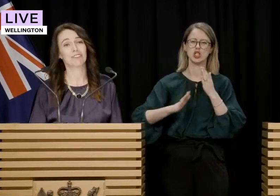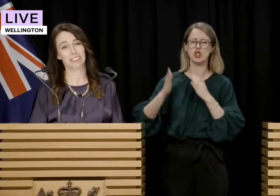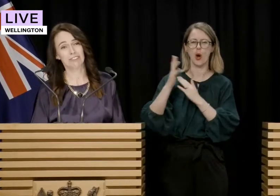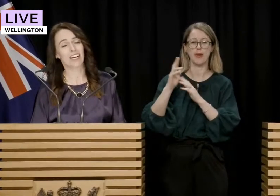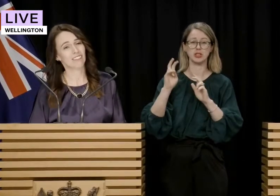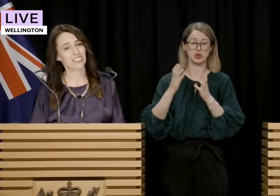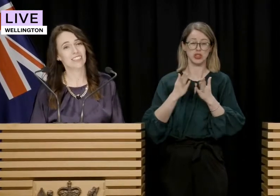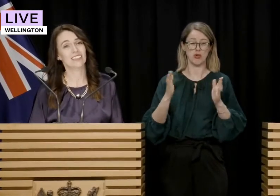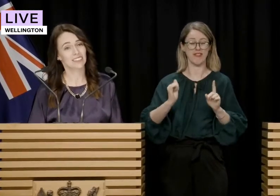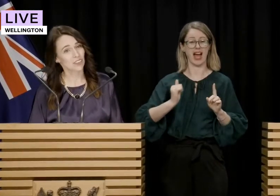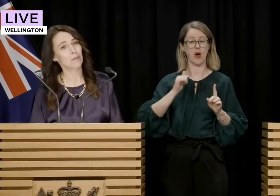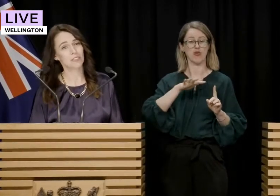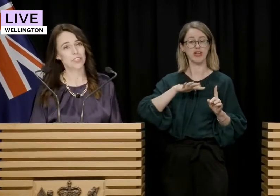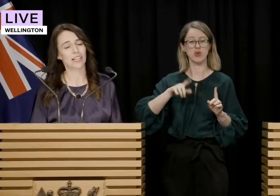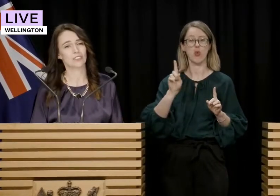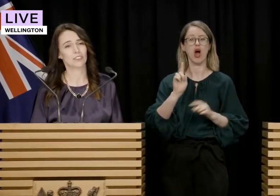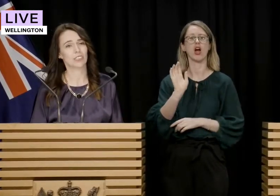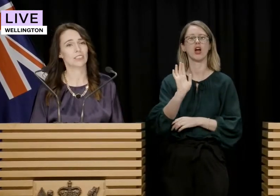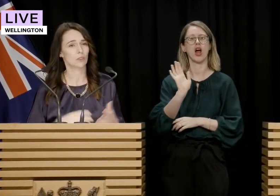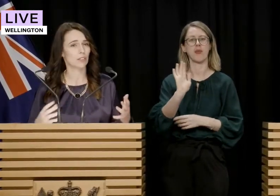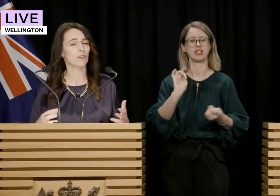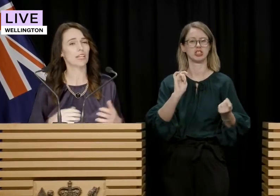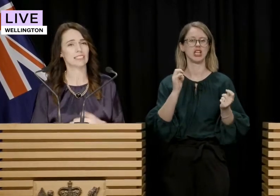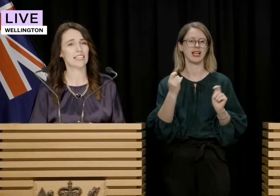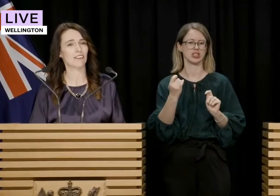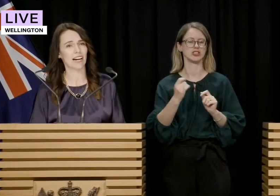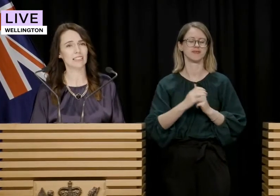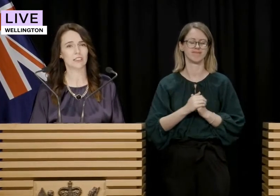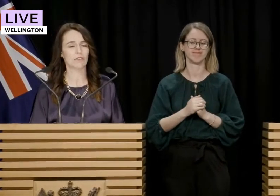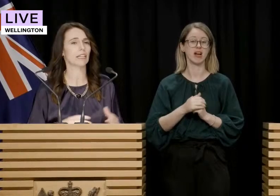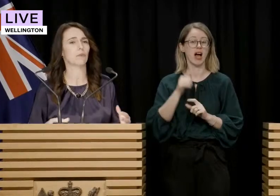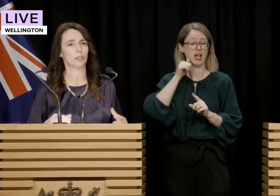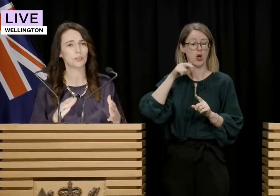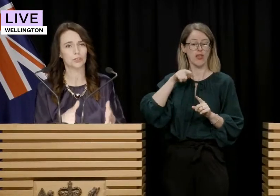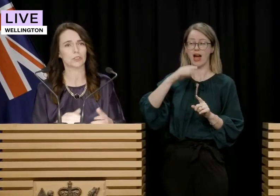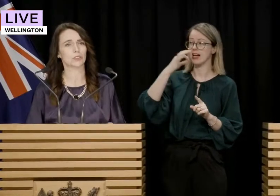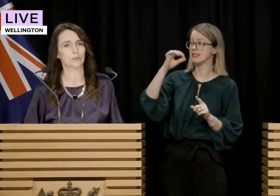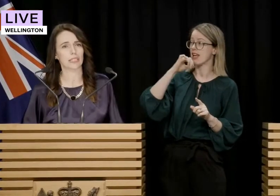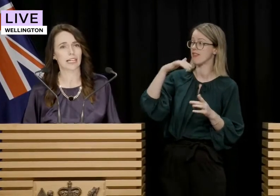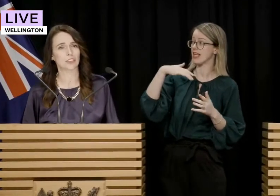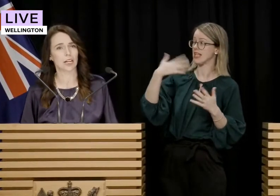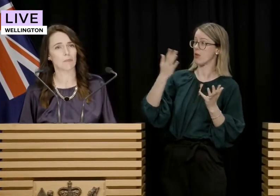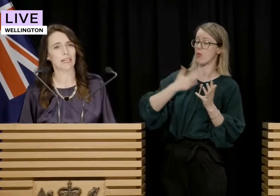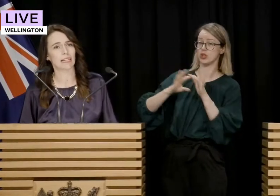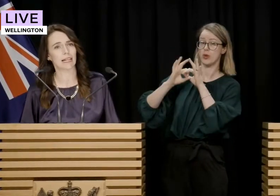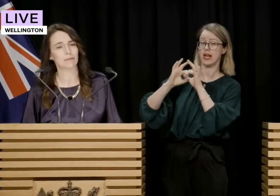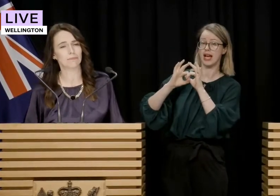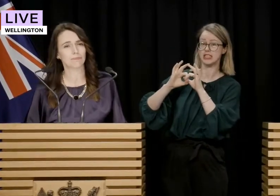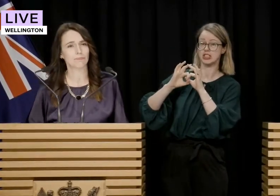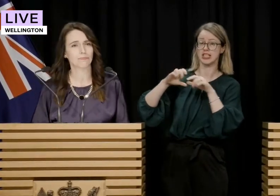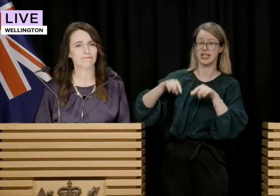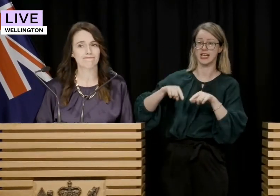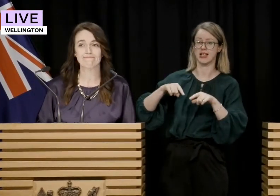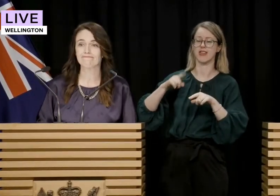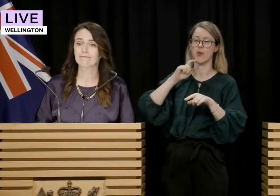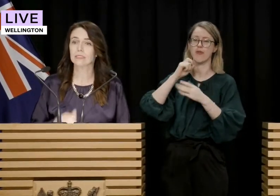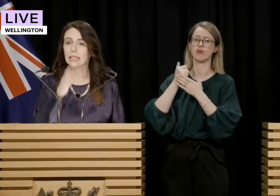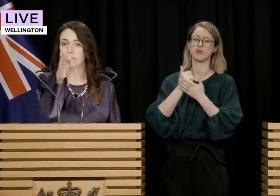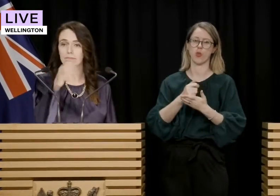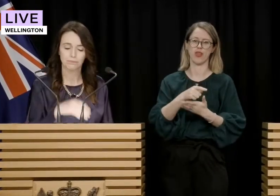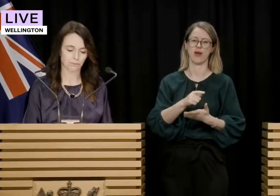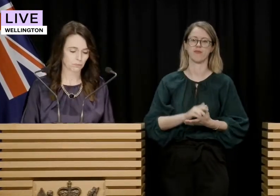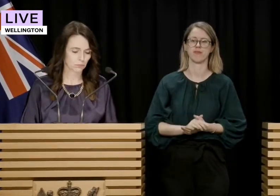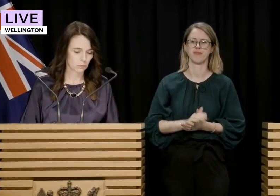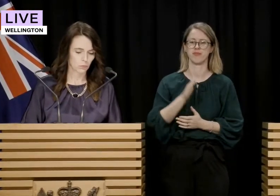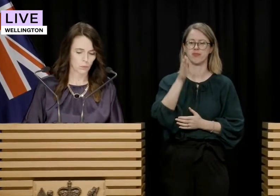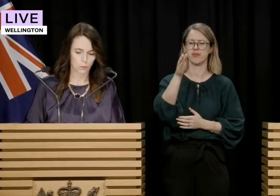issue generally for our region is climate change. And so I know that's their ask of anyone who chooses to engage in our backyard.